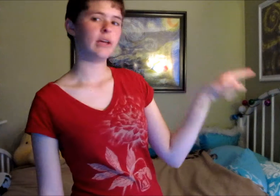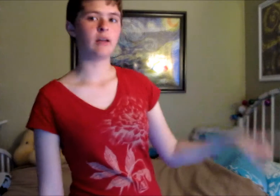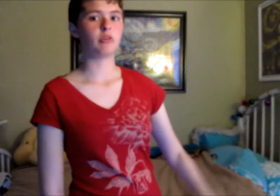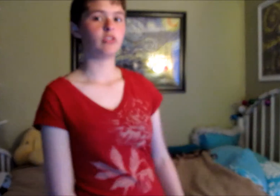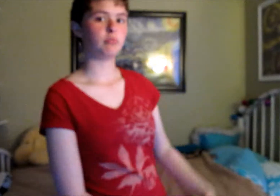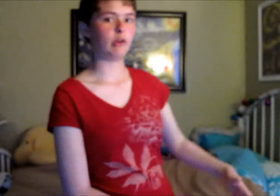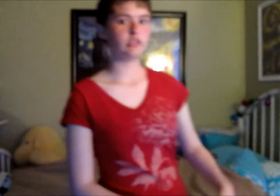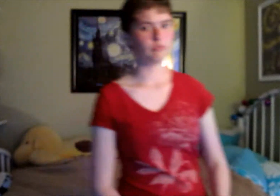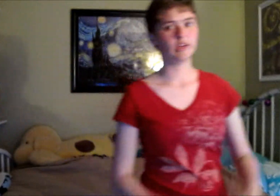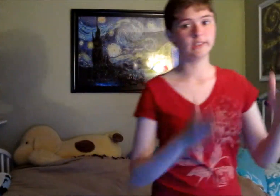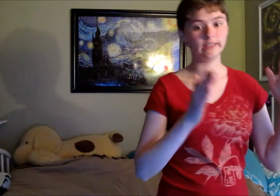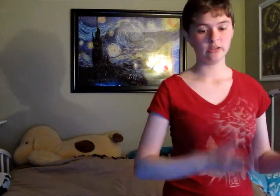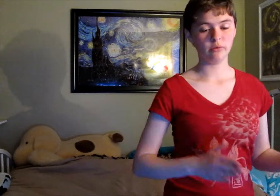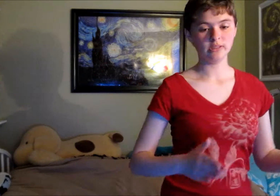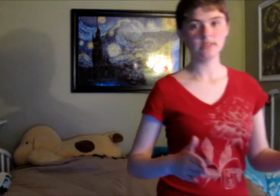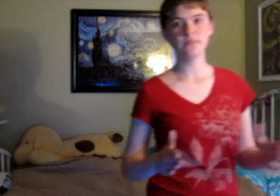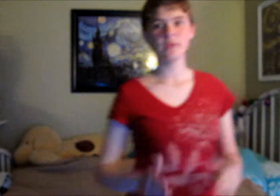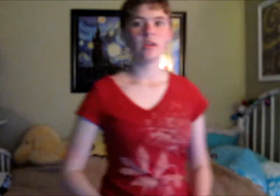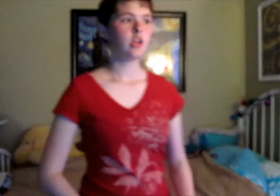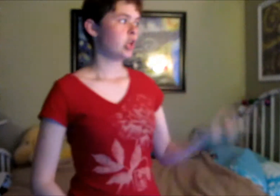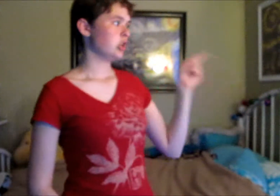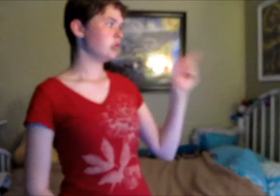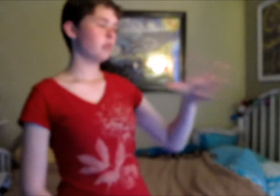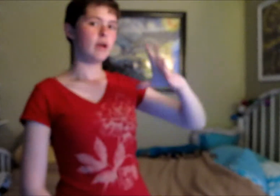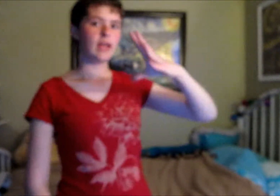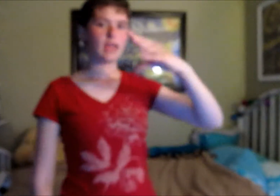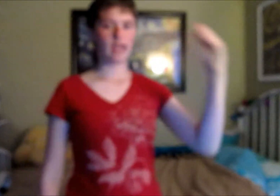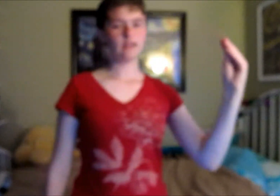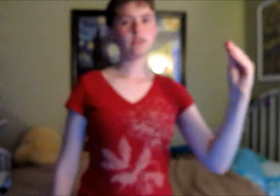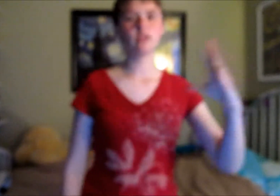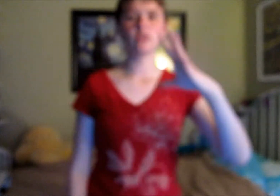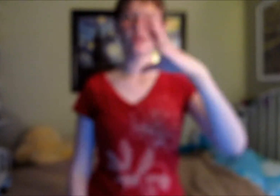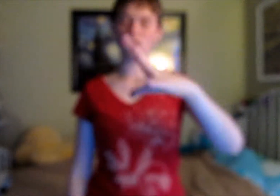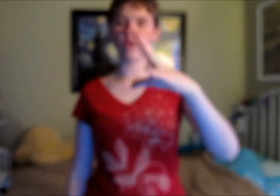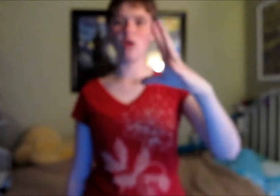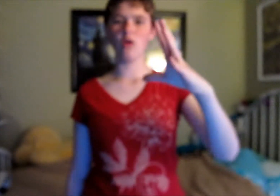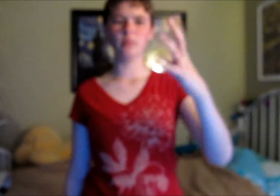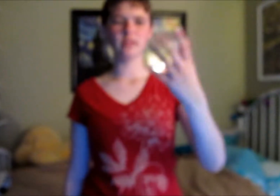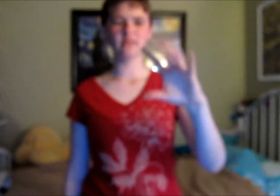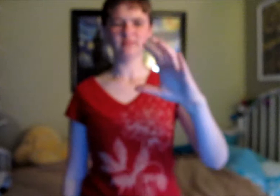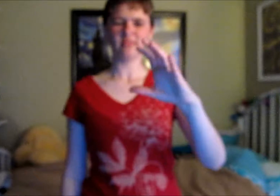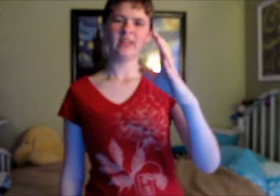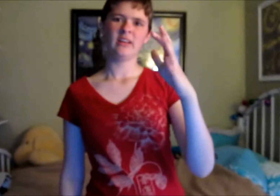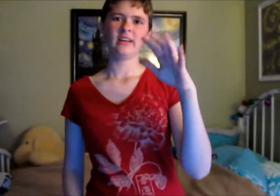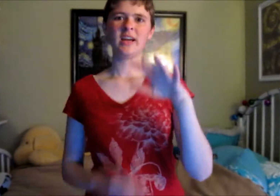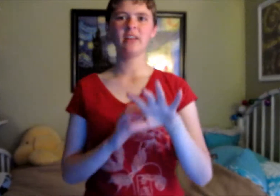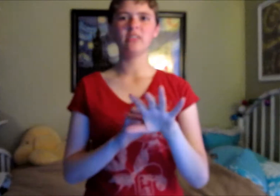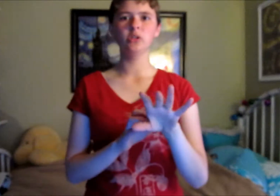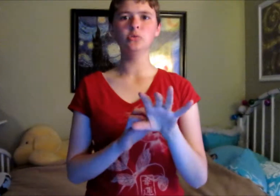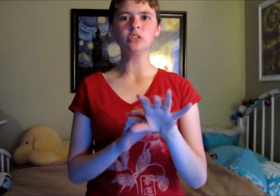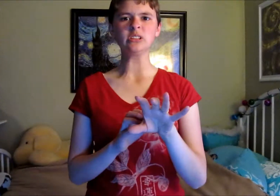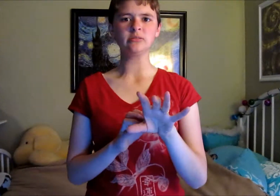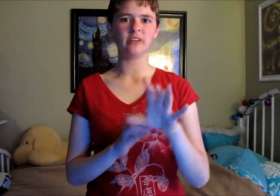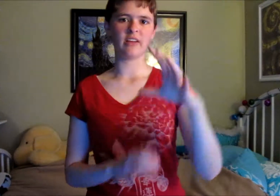I'm going to point to where Glinda was. You and open, kind of loose 5